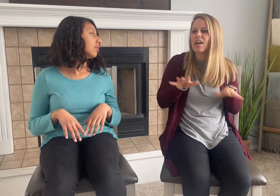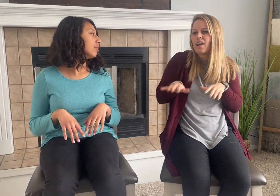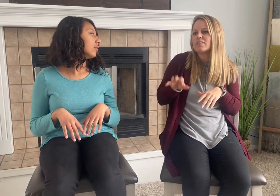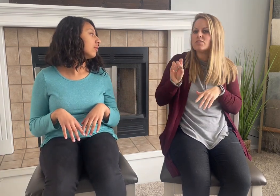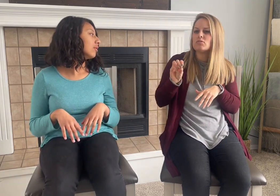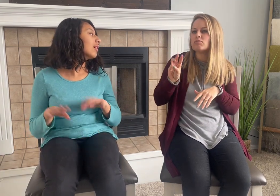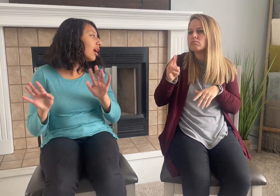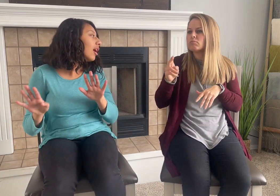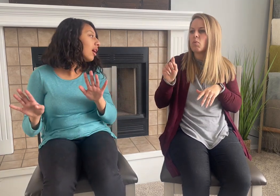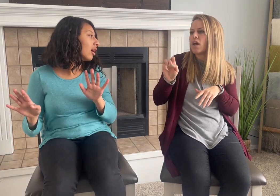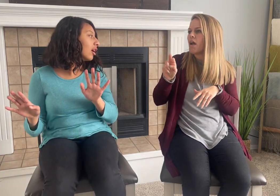like do